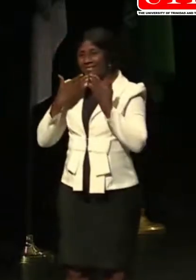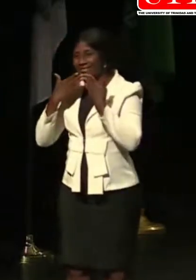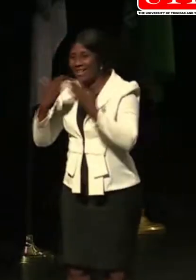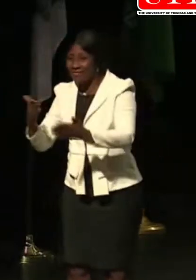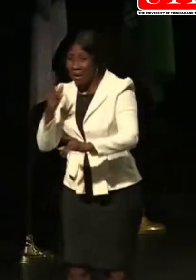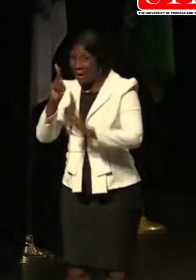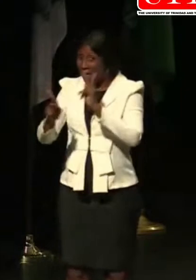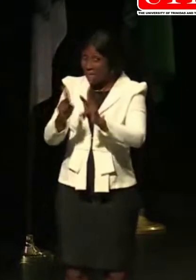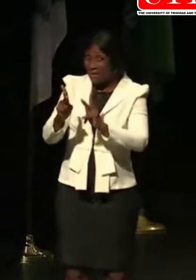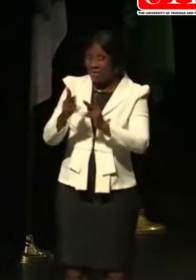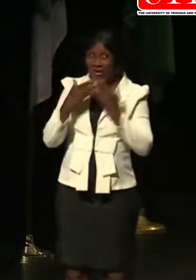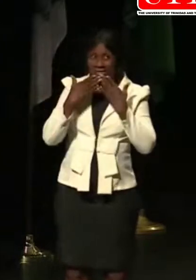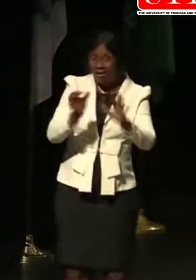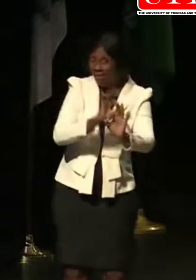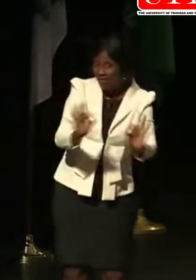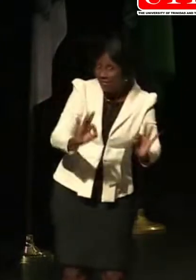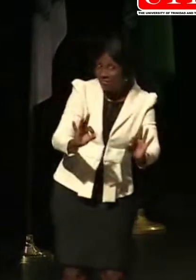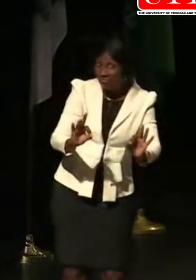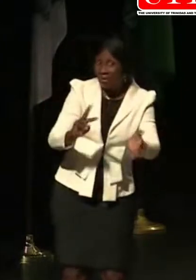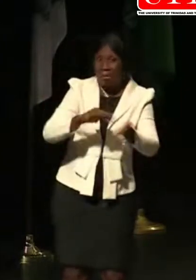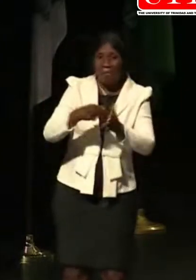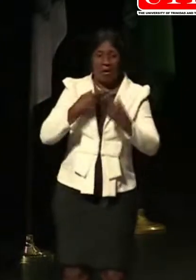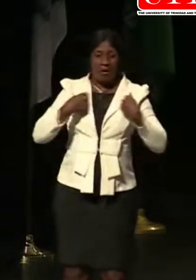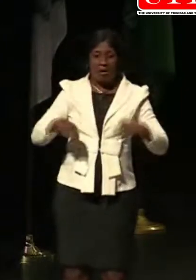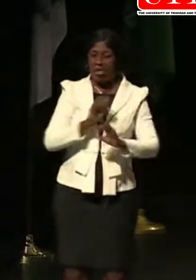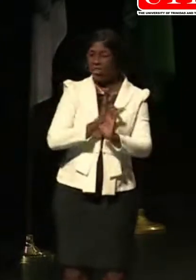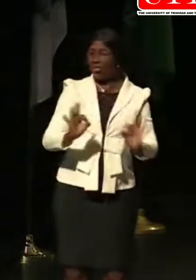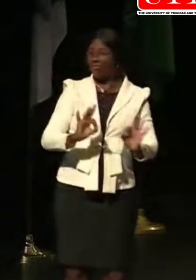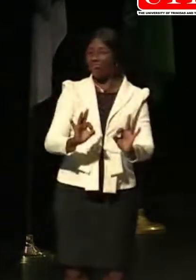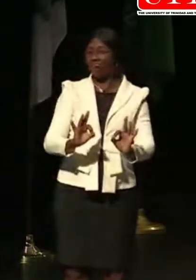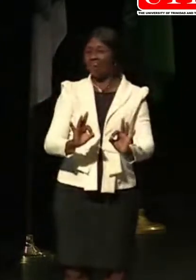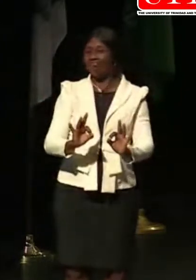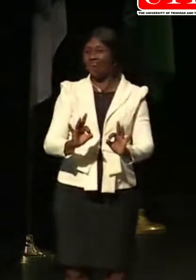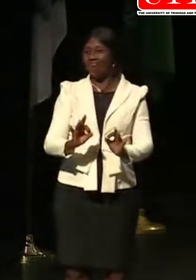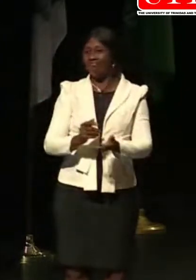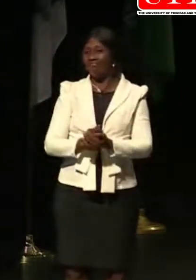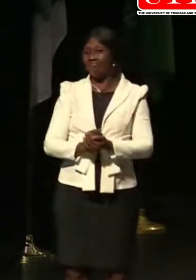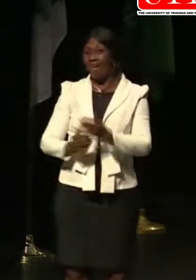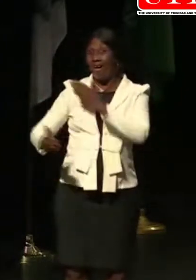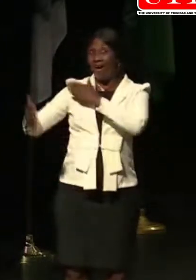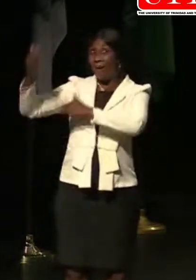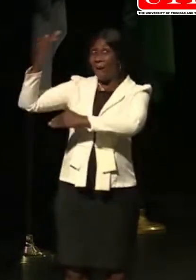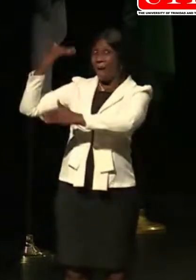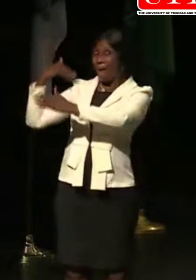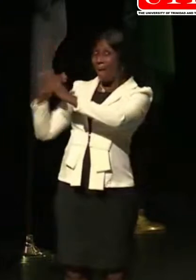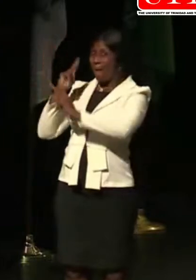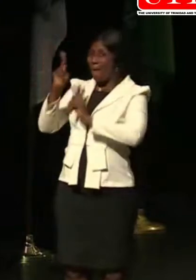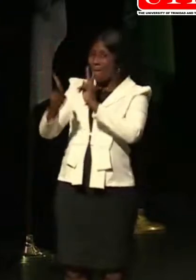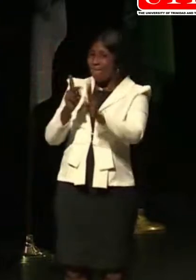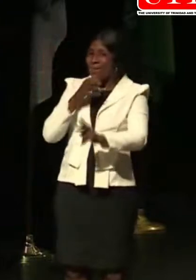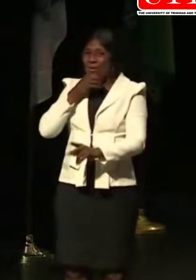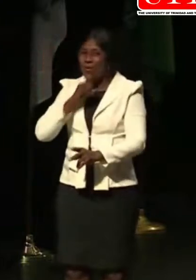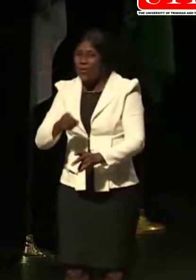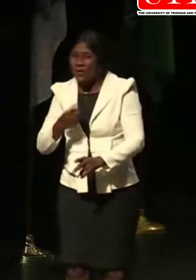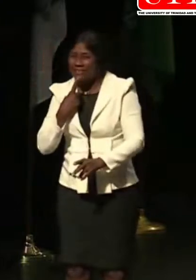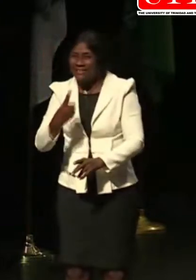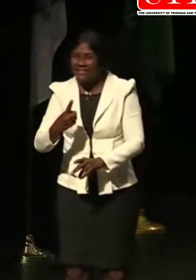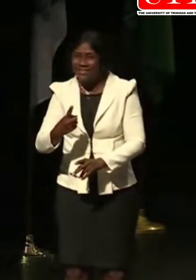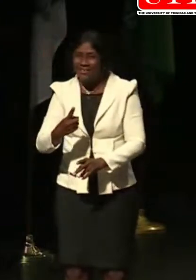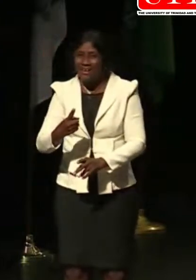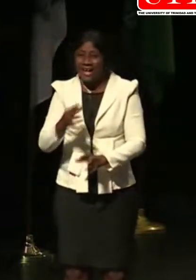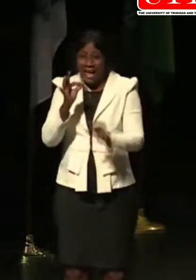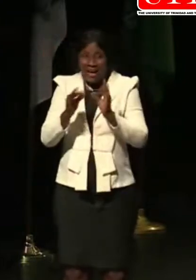spirit, no heart, no soul. The old people used to tell us, you know, ingratitude is worse